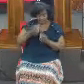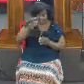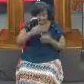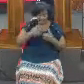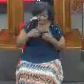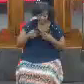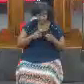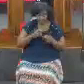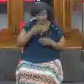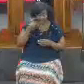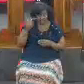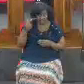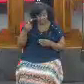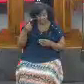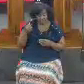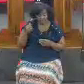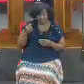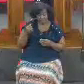better.